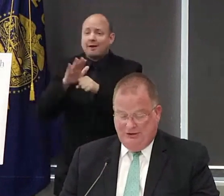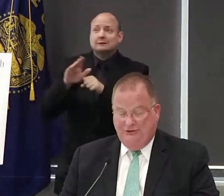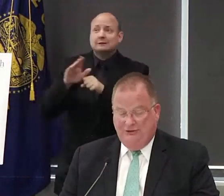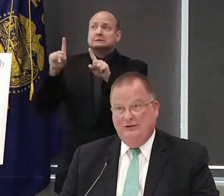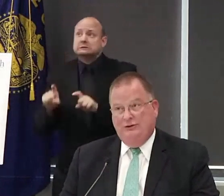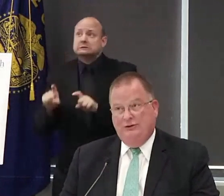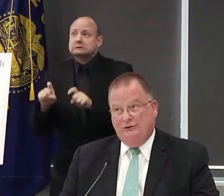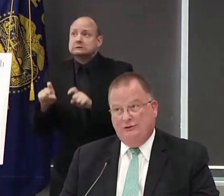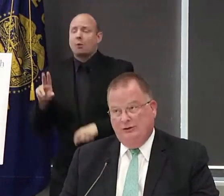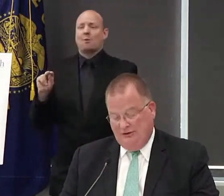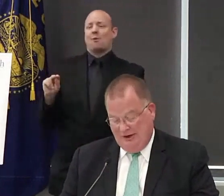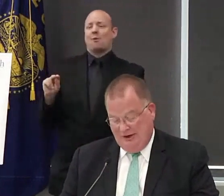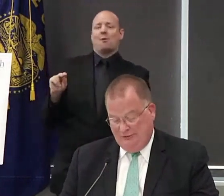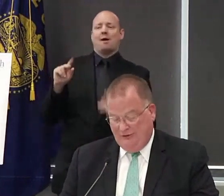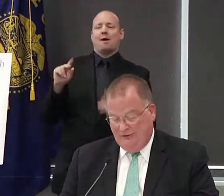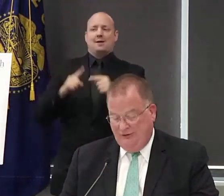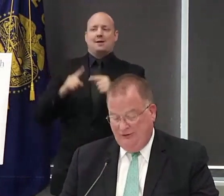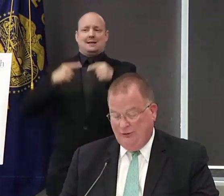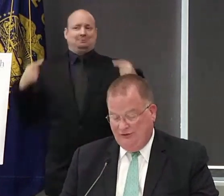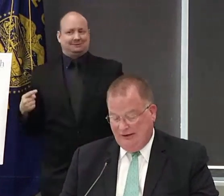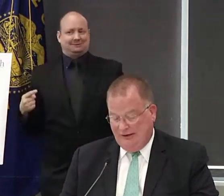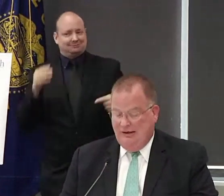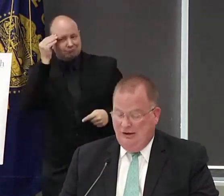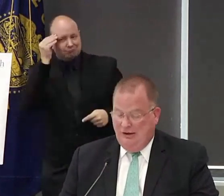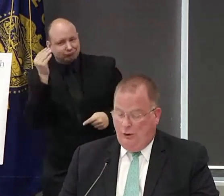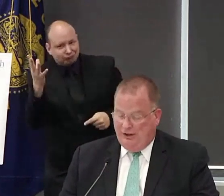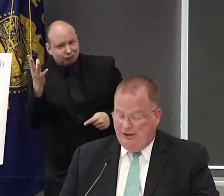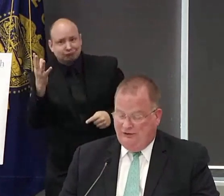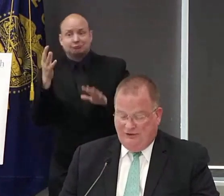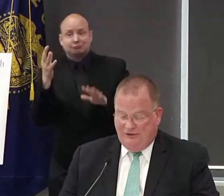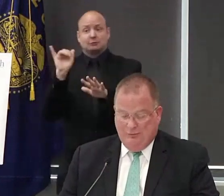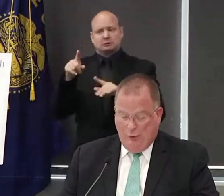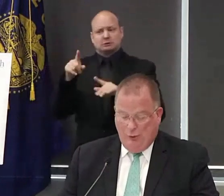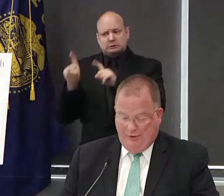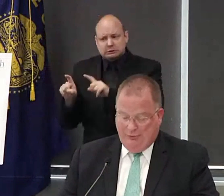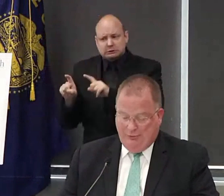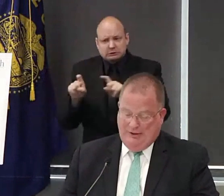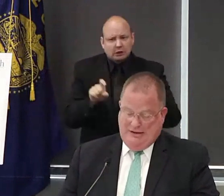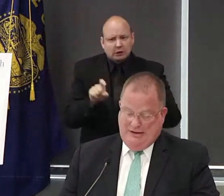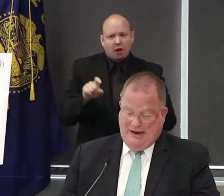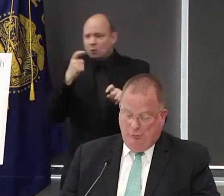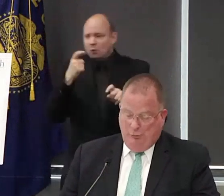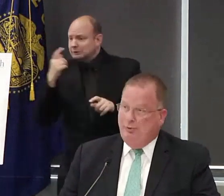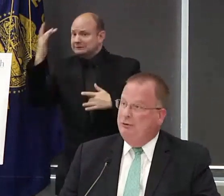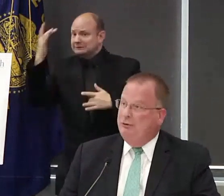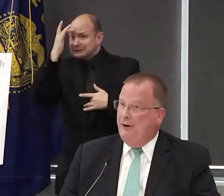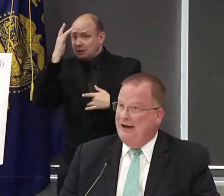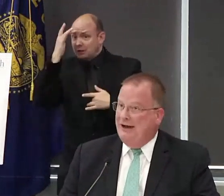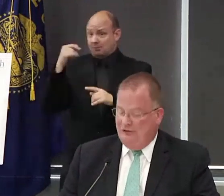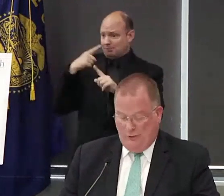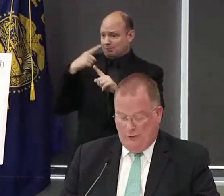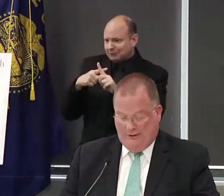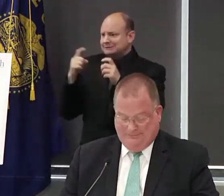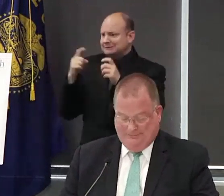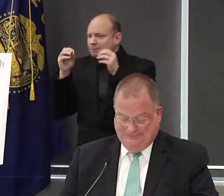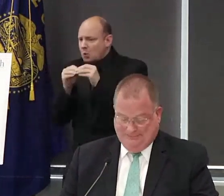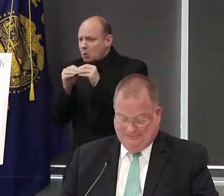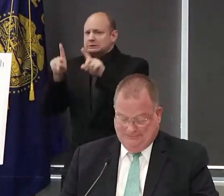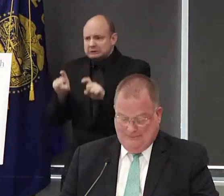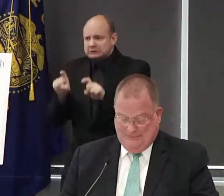of the nation continue to struggle to test residents who are sick, Oregon is testing more people and more people who are actually